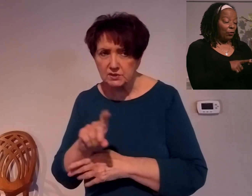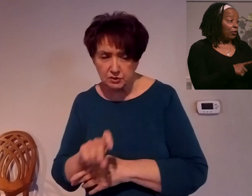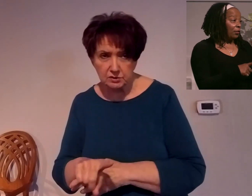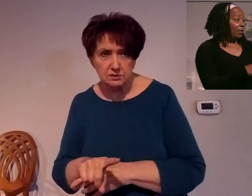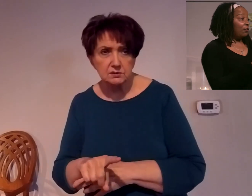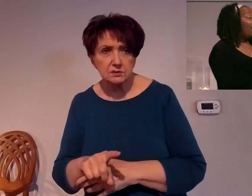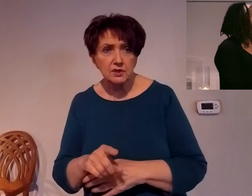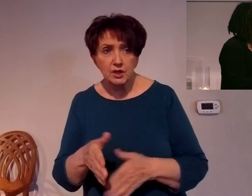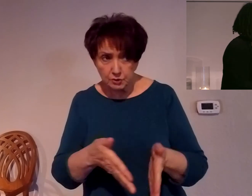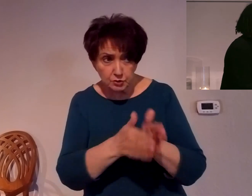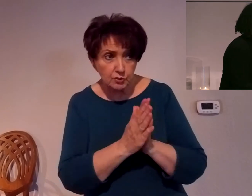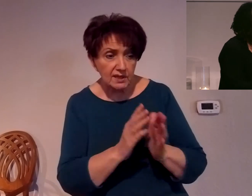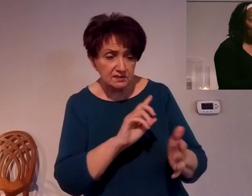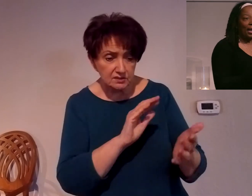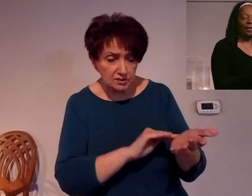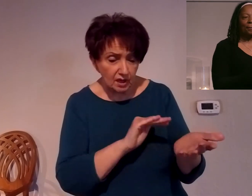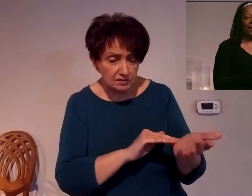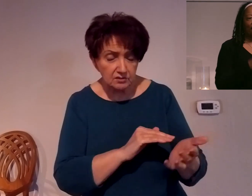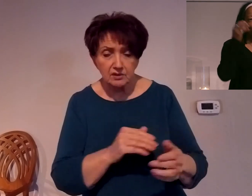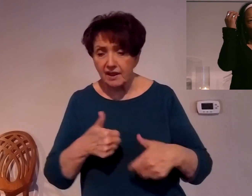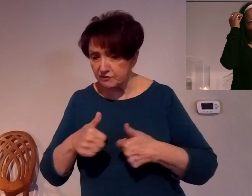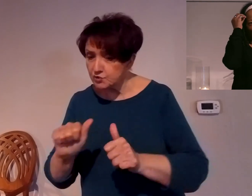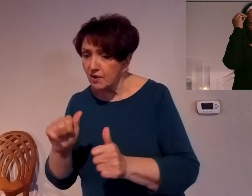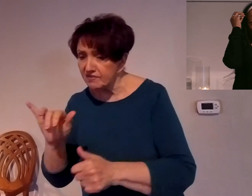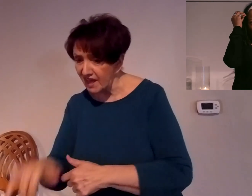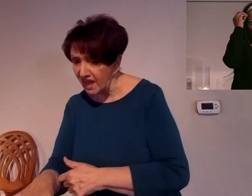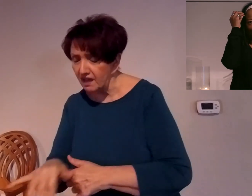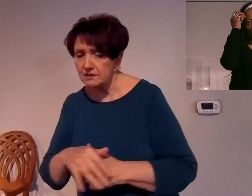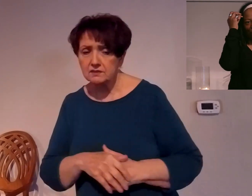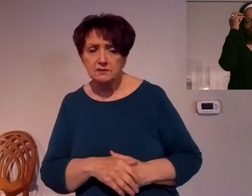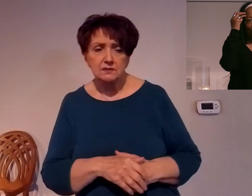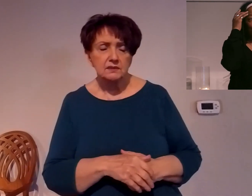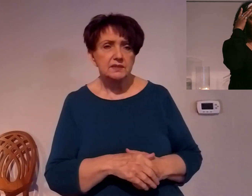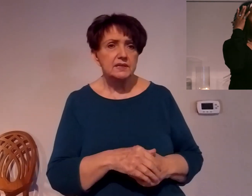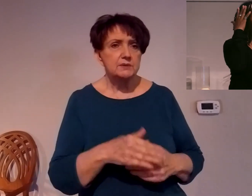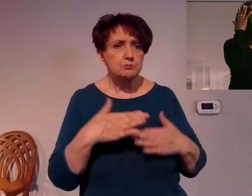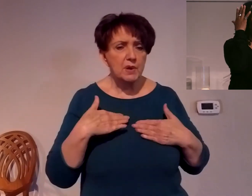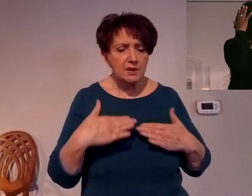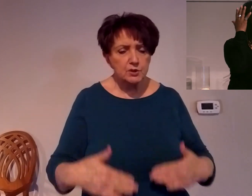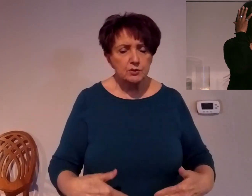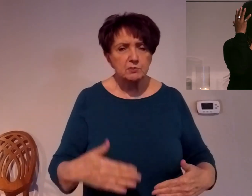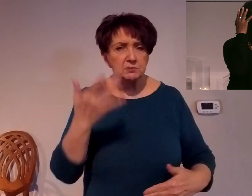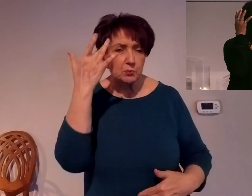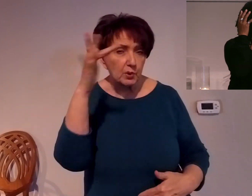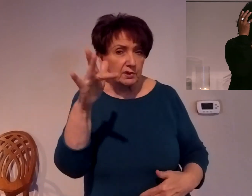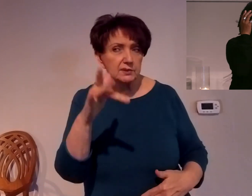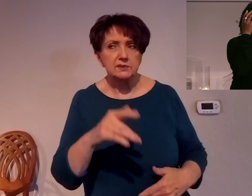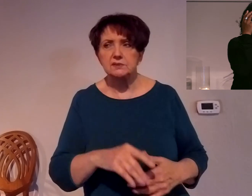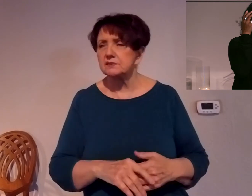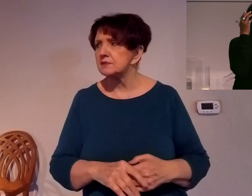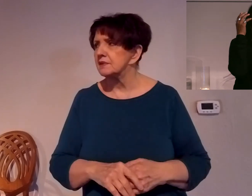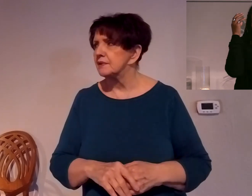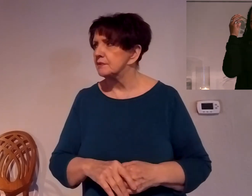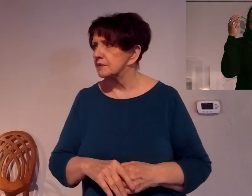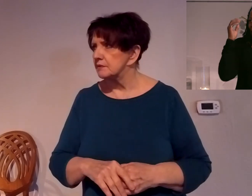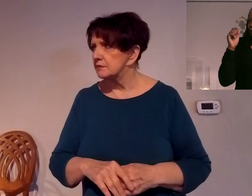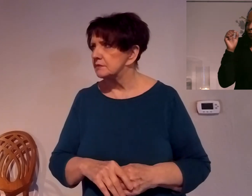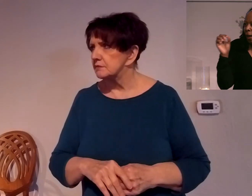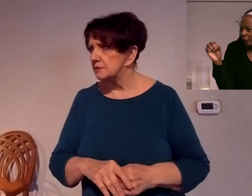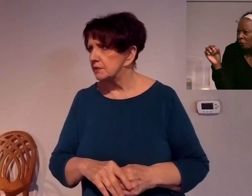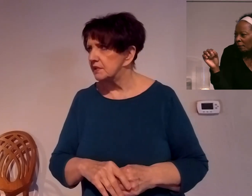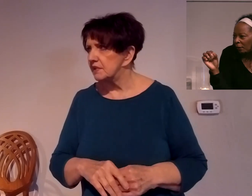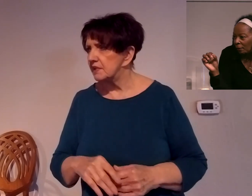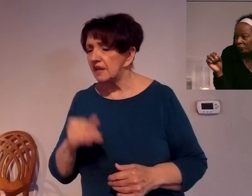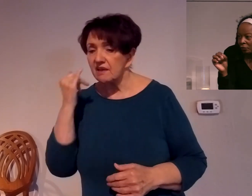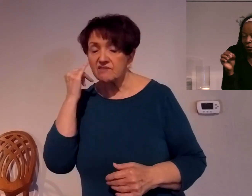Have you done this? Have they tried this? And to be in my brain, in my human brilliance and genius, if I just